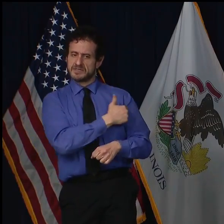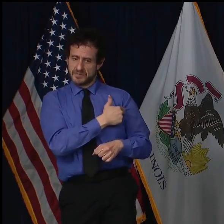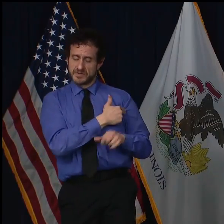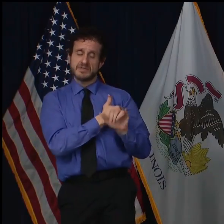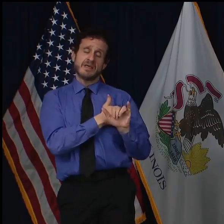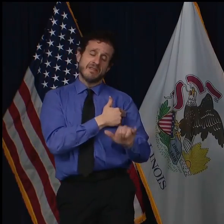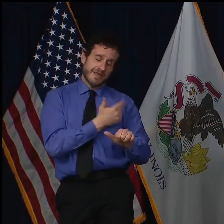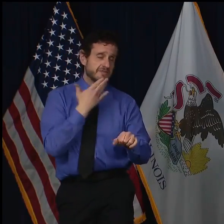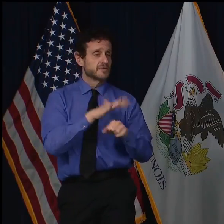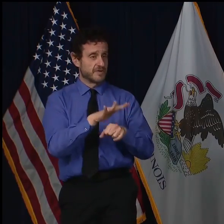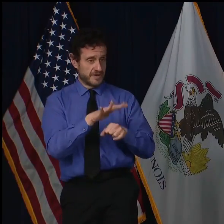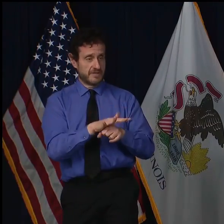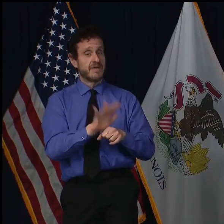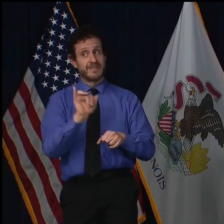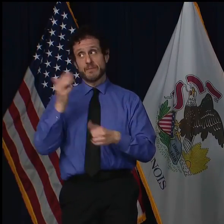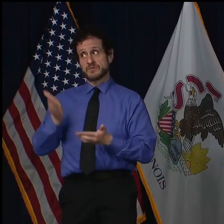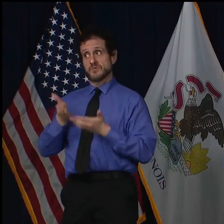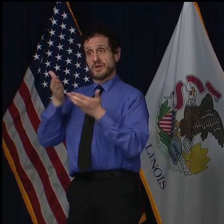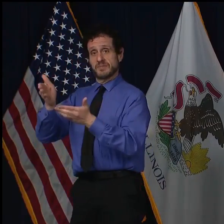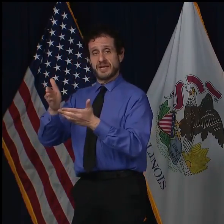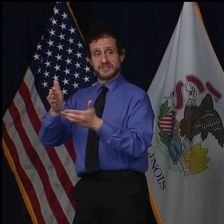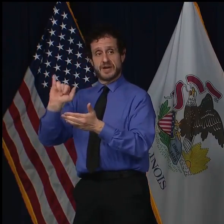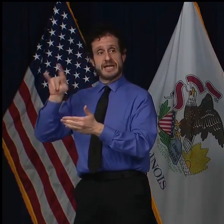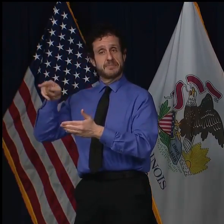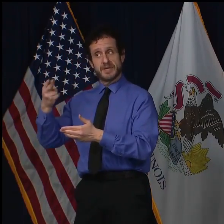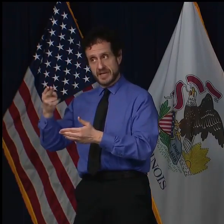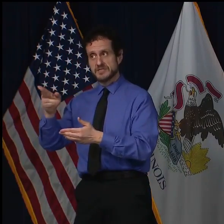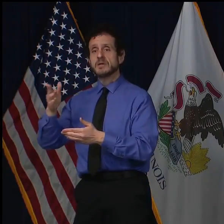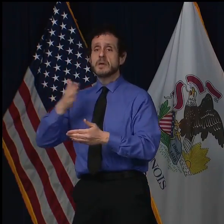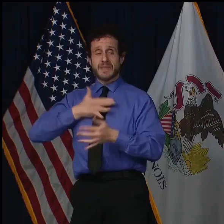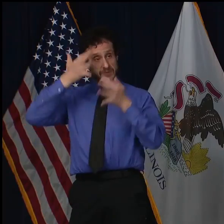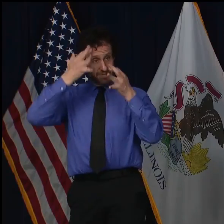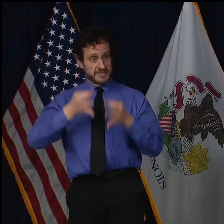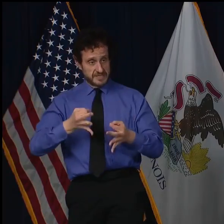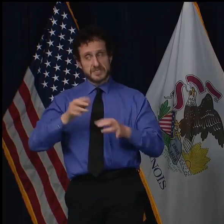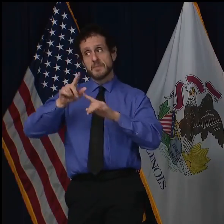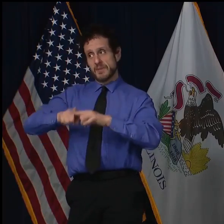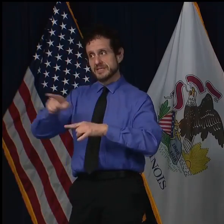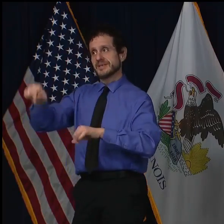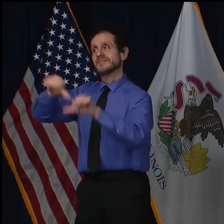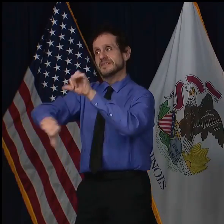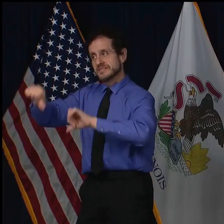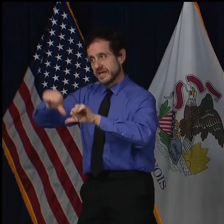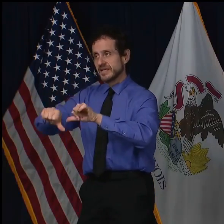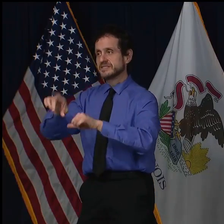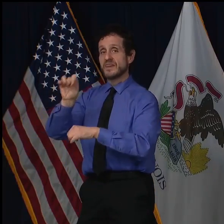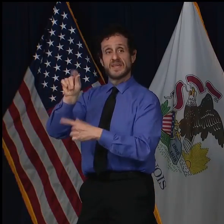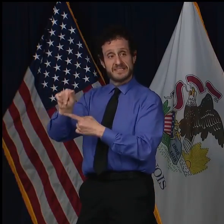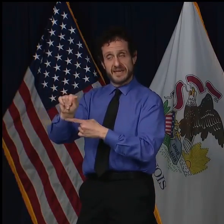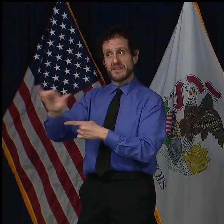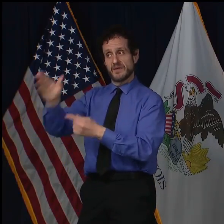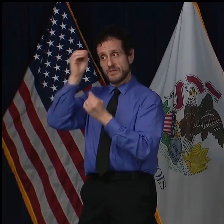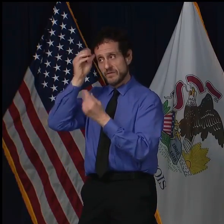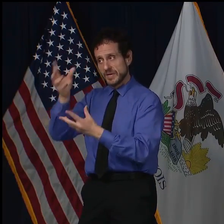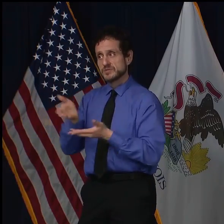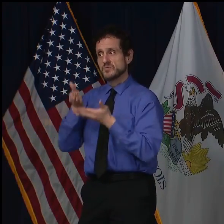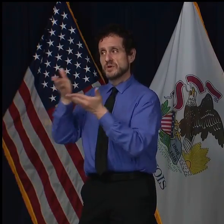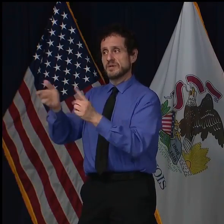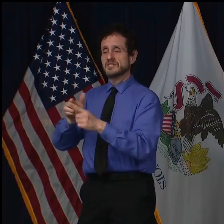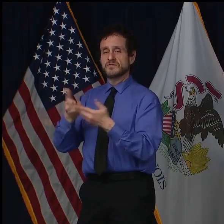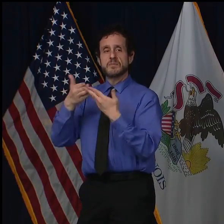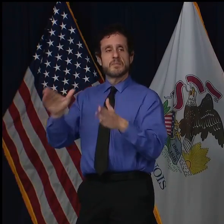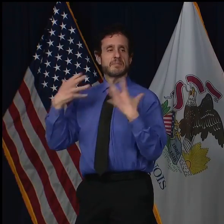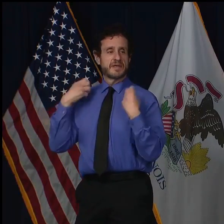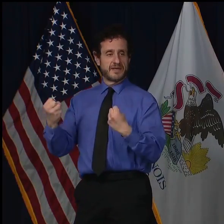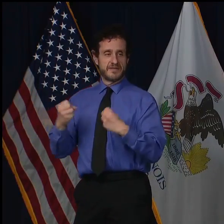what the recommendations were. That's the decision that I made, but I made it based on the science and data and recommendations that were made to